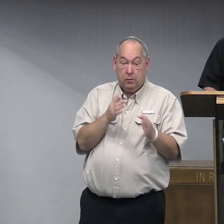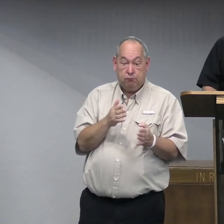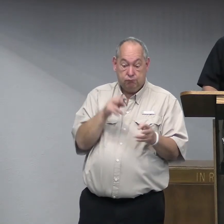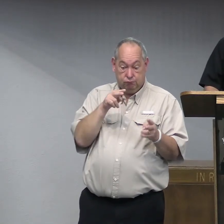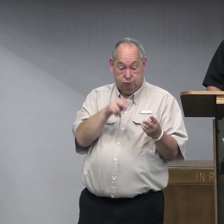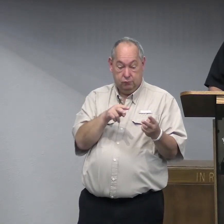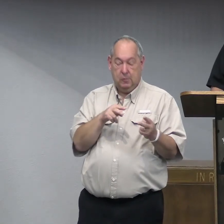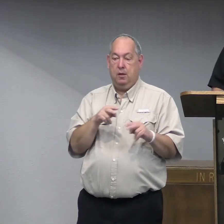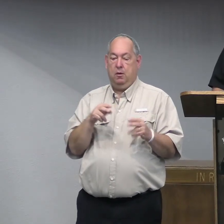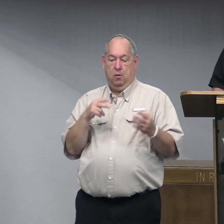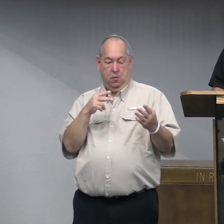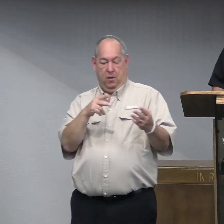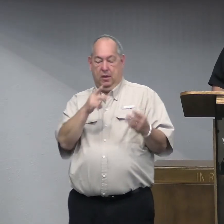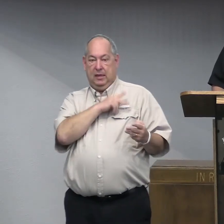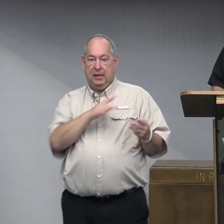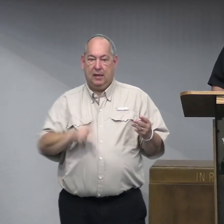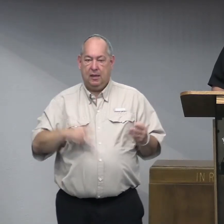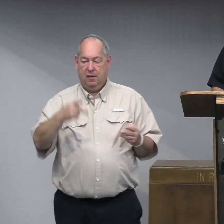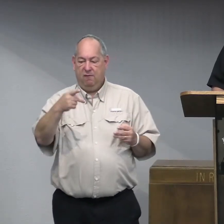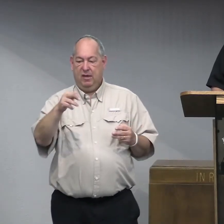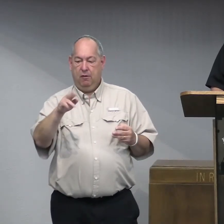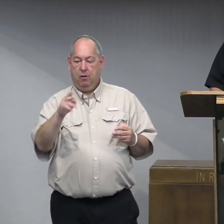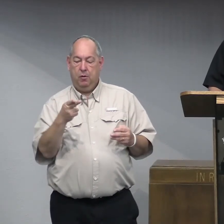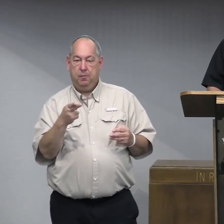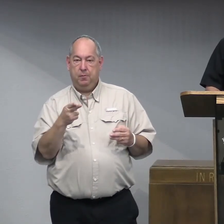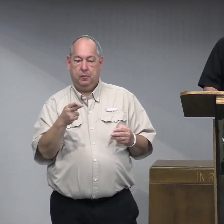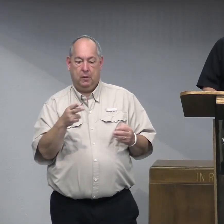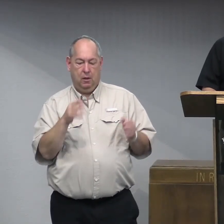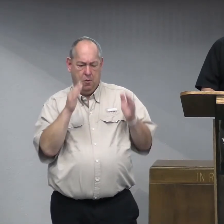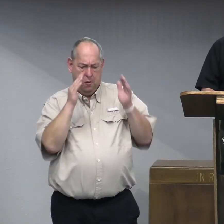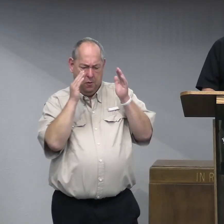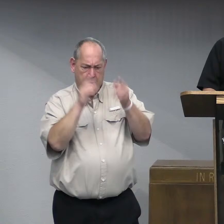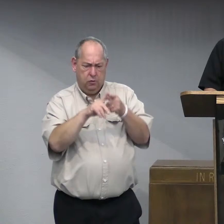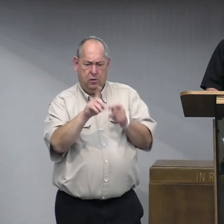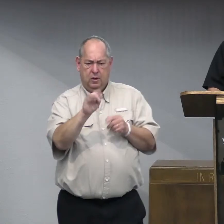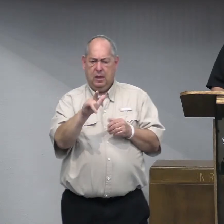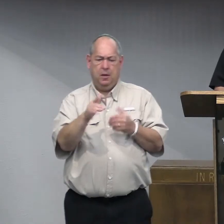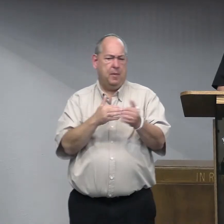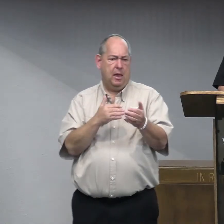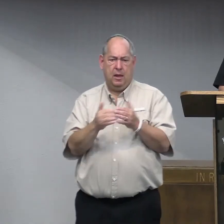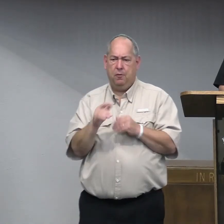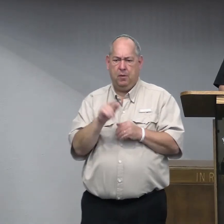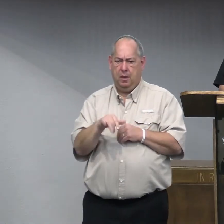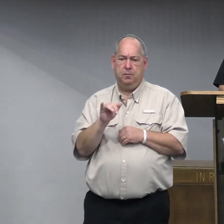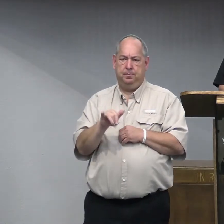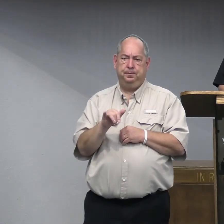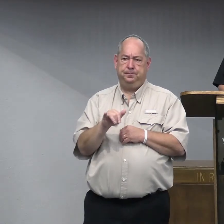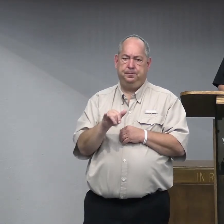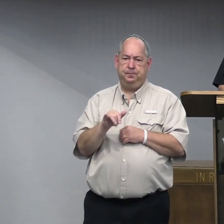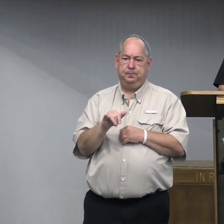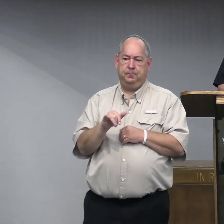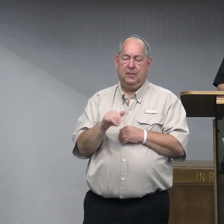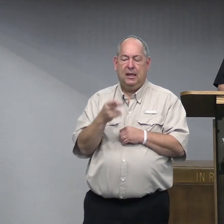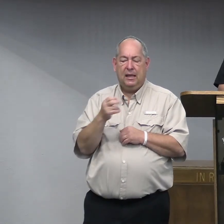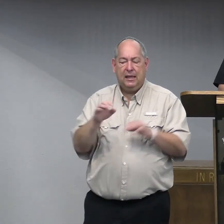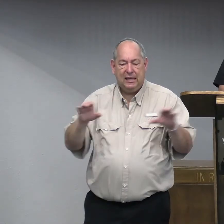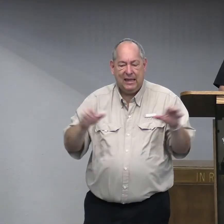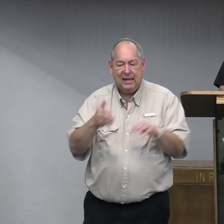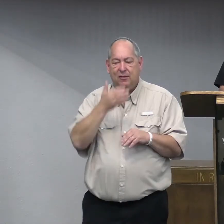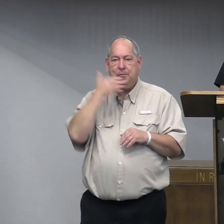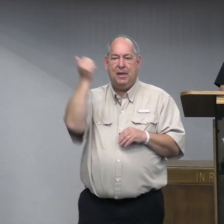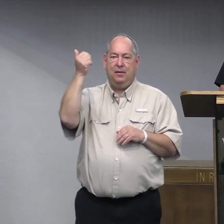prisoners, that stood out to Pharaoh. His attention to the details, no matter what those were. He did his